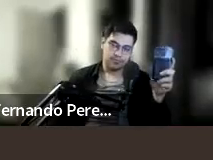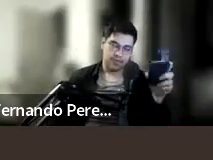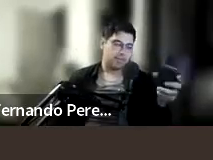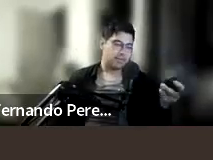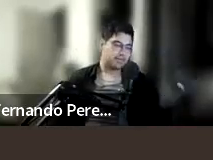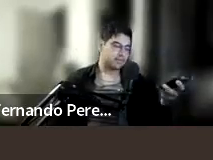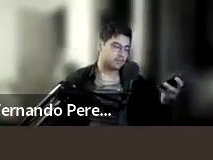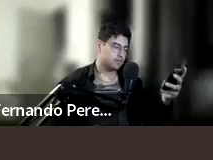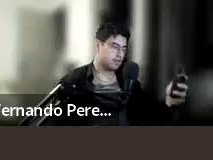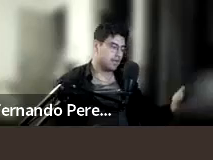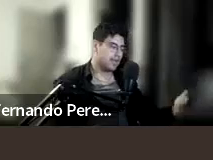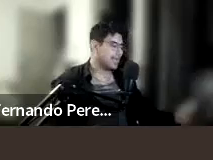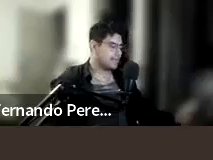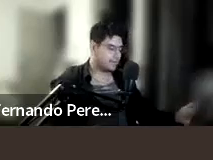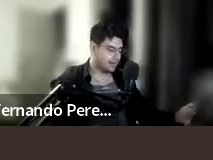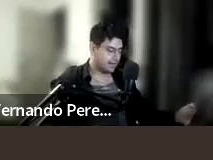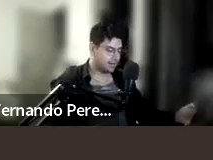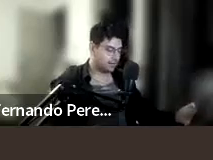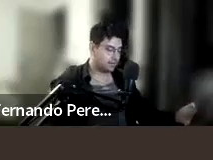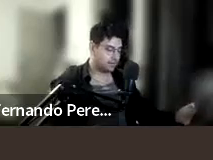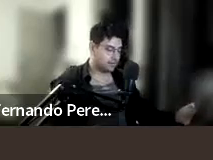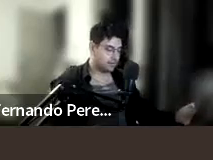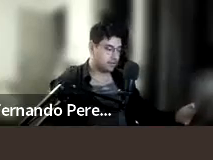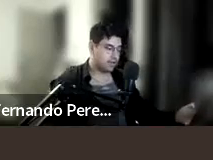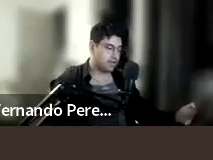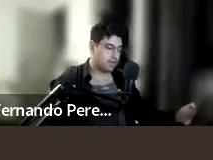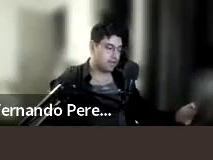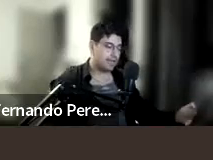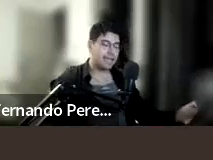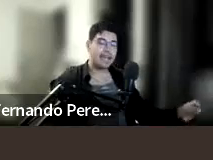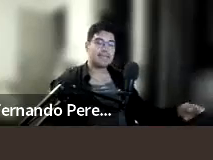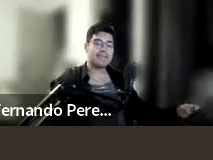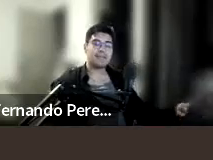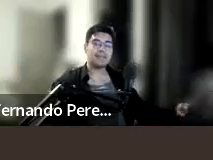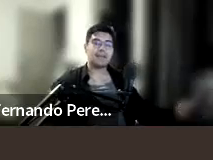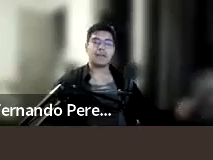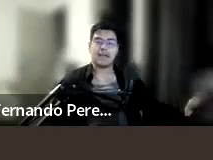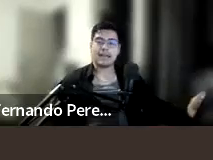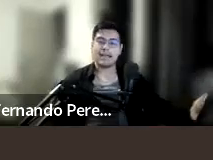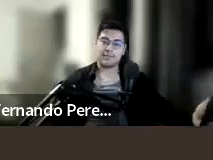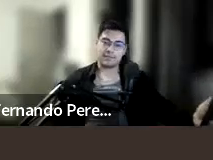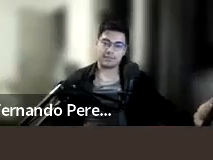I repeat. I am Fernando and I have an iPhone.